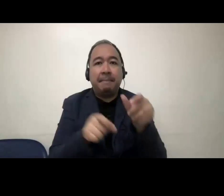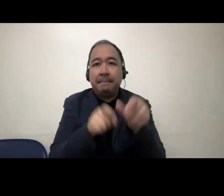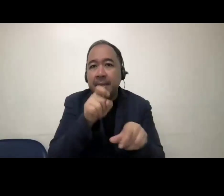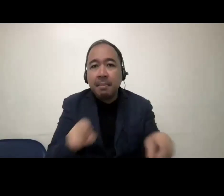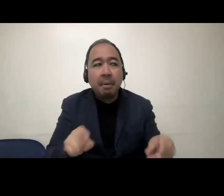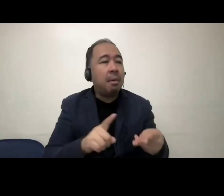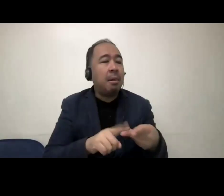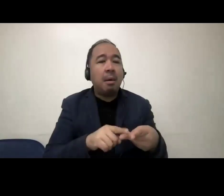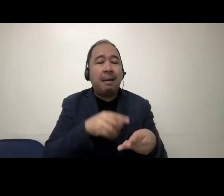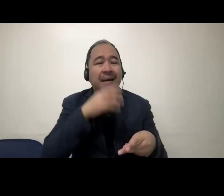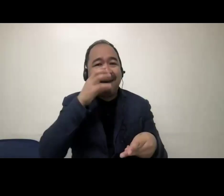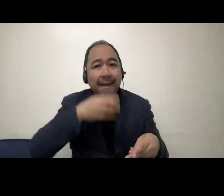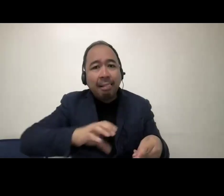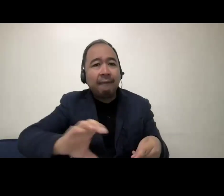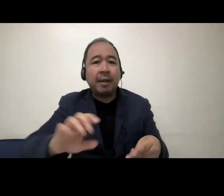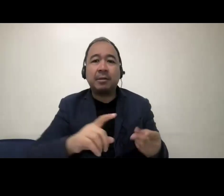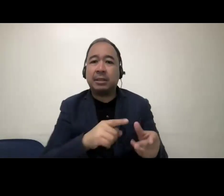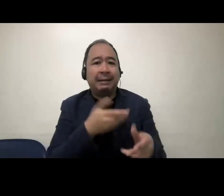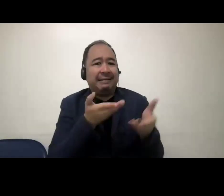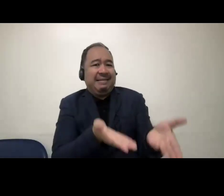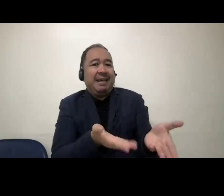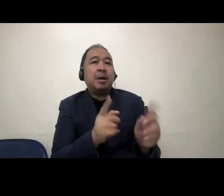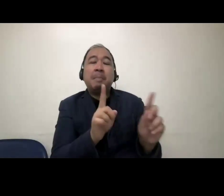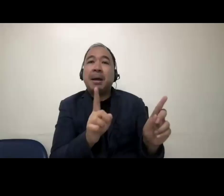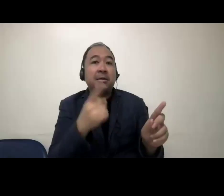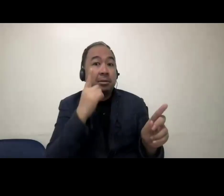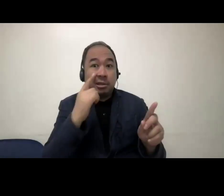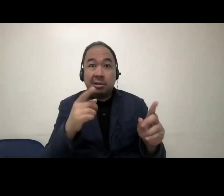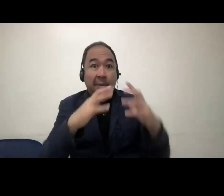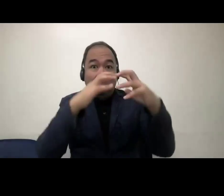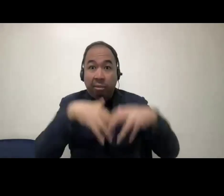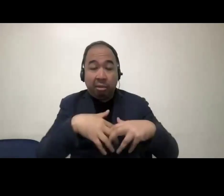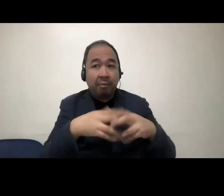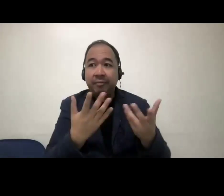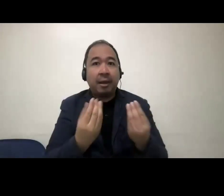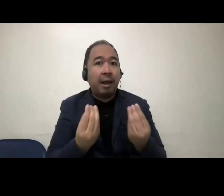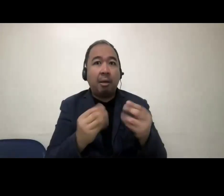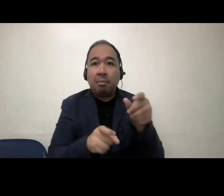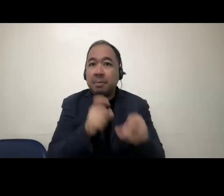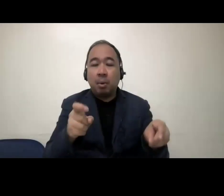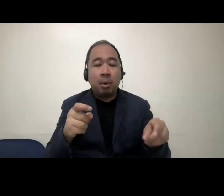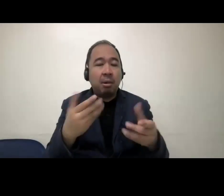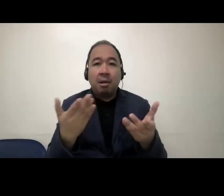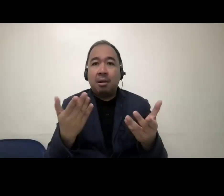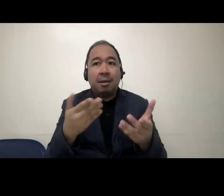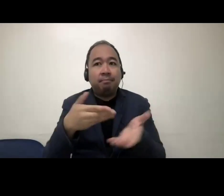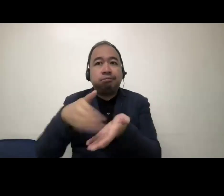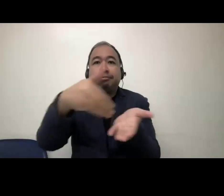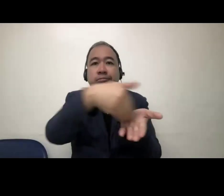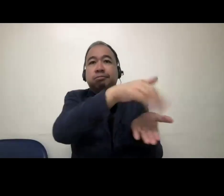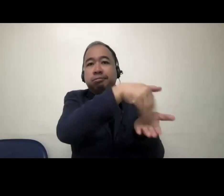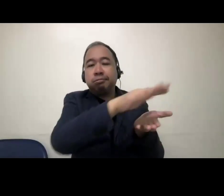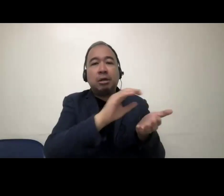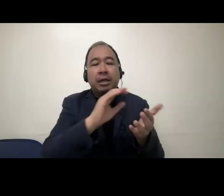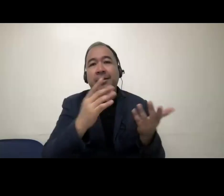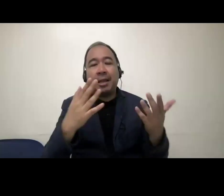there. So it is rendering homeless not only the people, but also a very important flora and